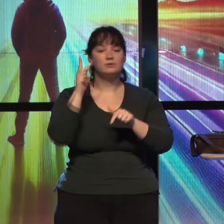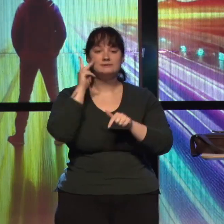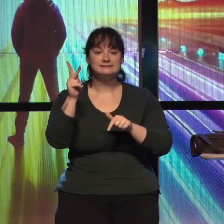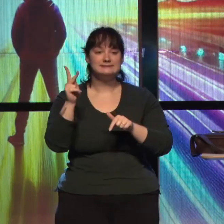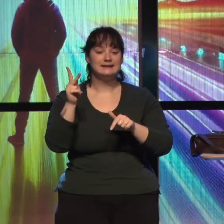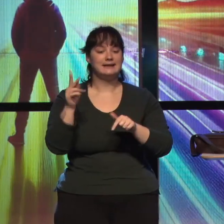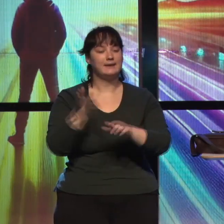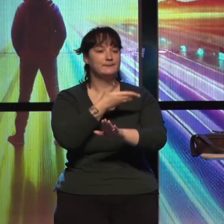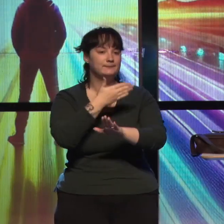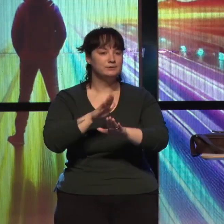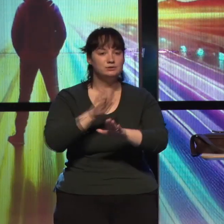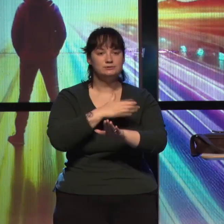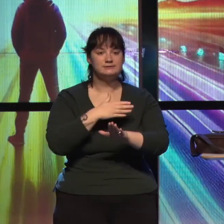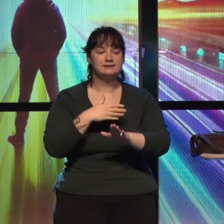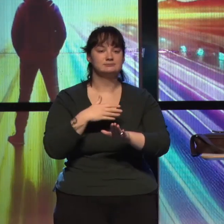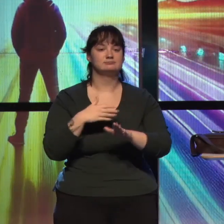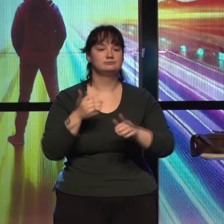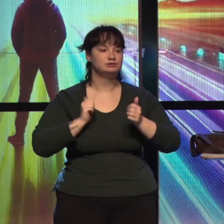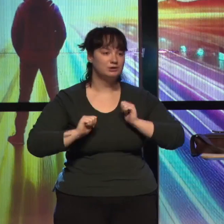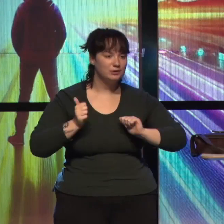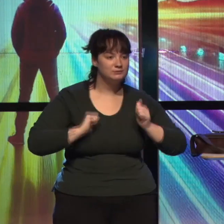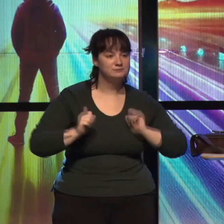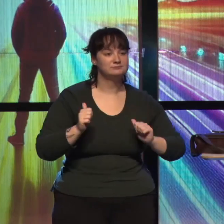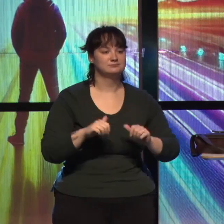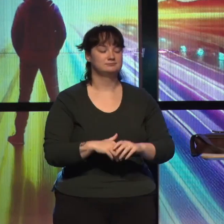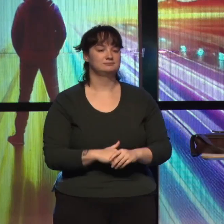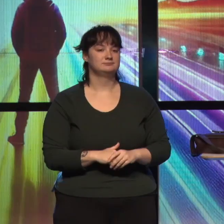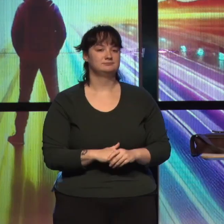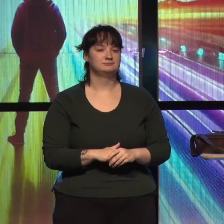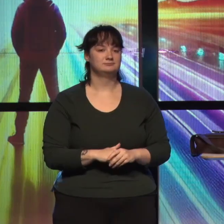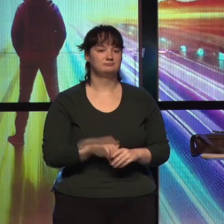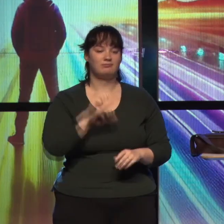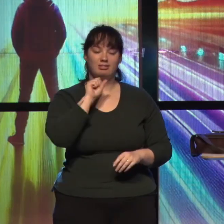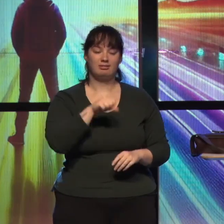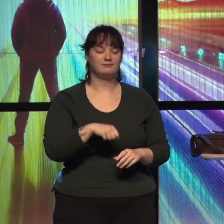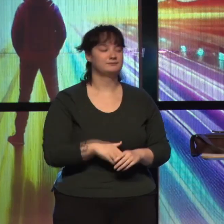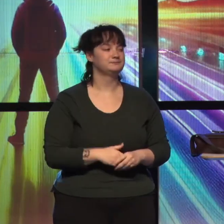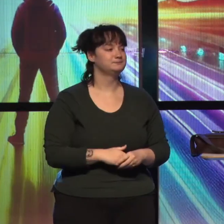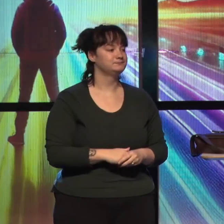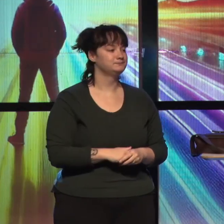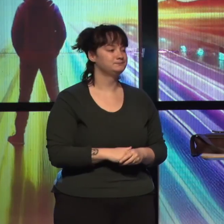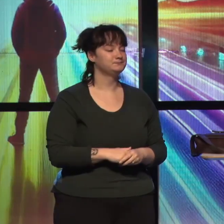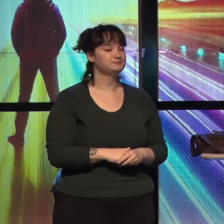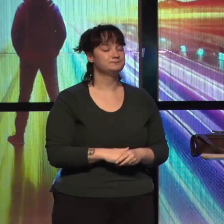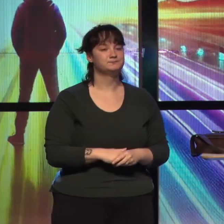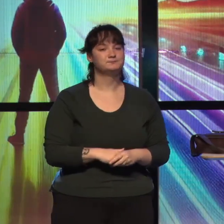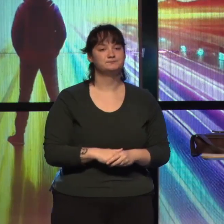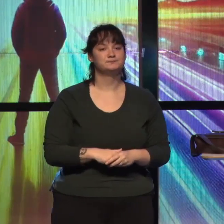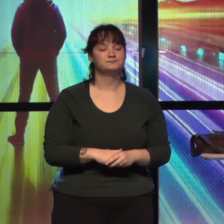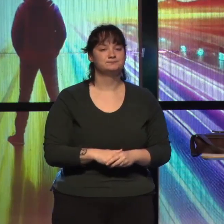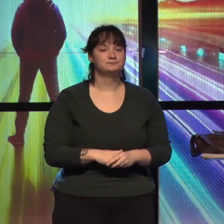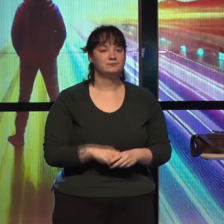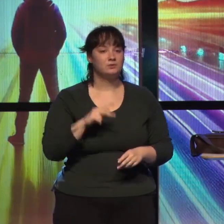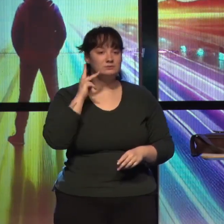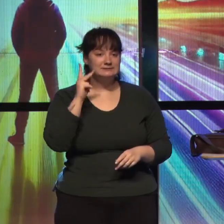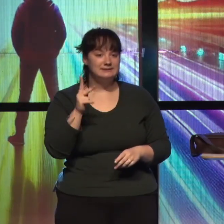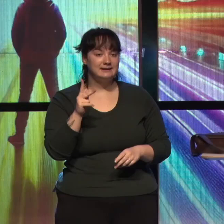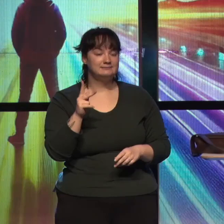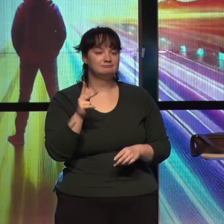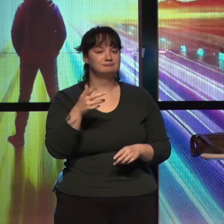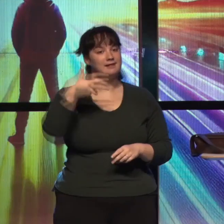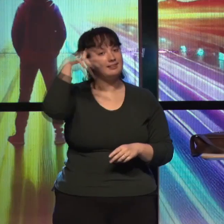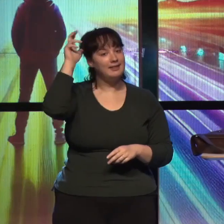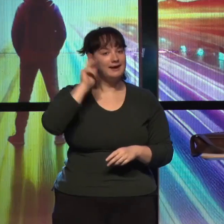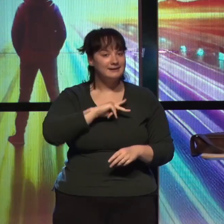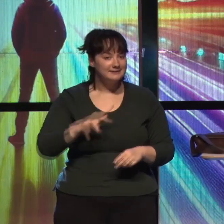Like, we used to live about 4.5 hours from New York City, and we'd go a couple times a year, see shows on Broadway. Love it. And we would go see like The Lion King and all these things. So I